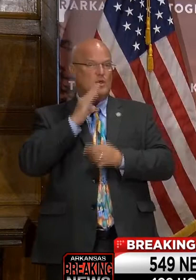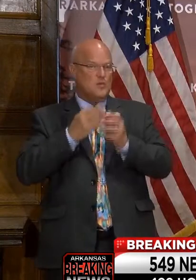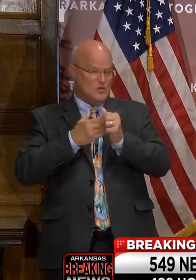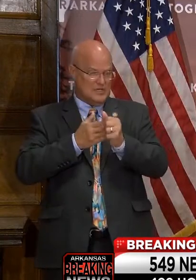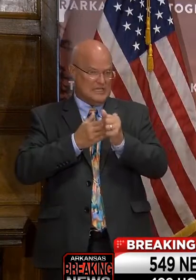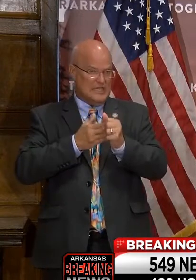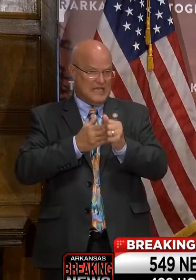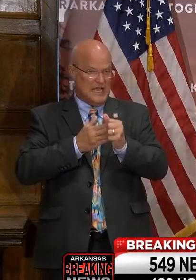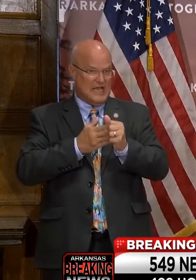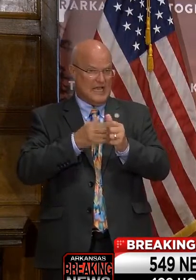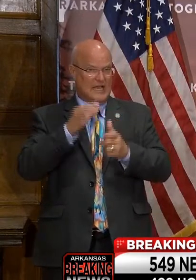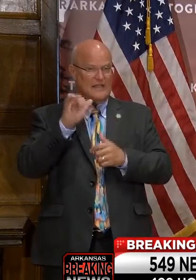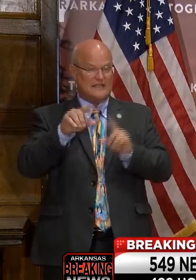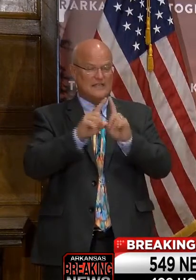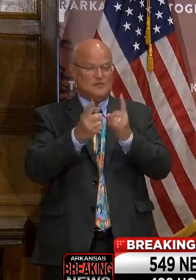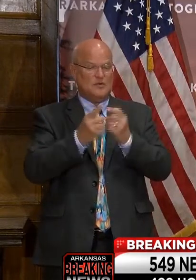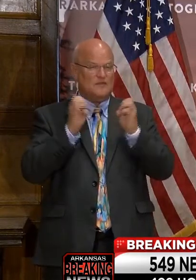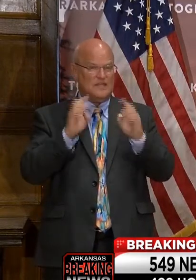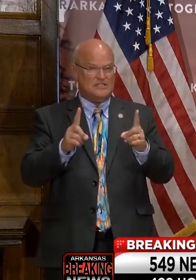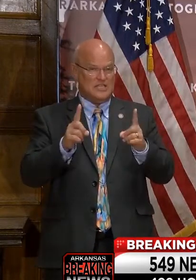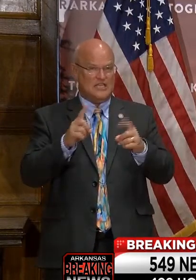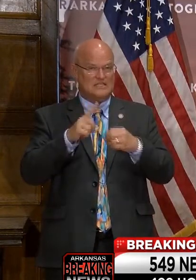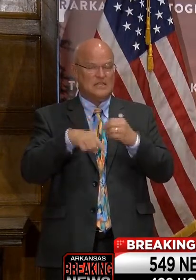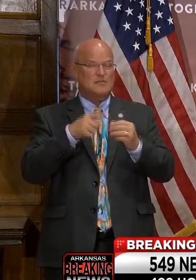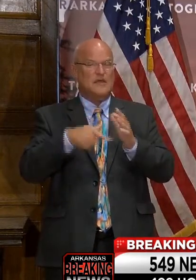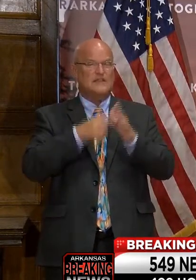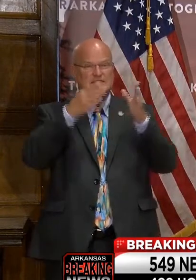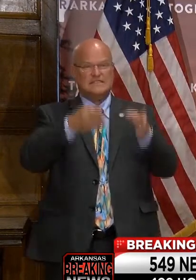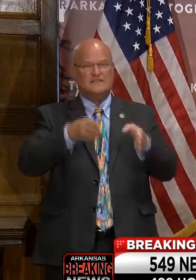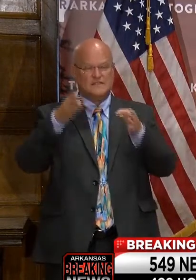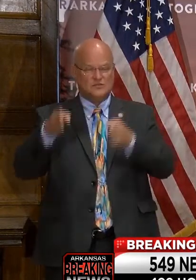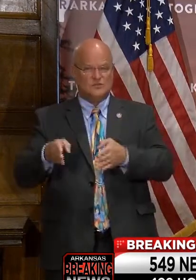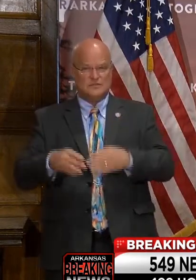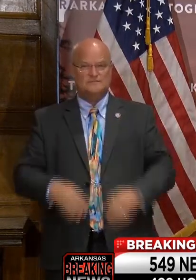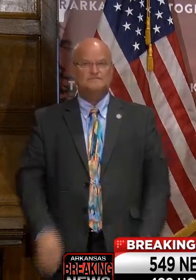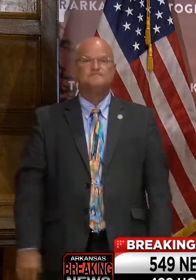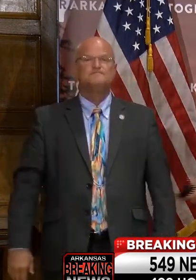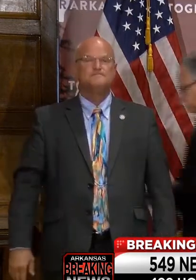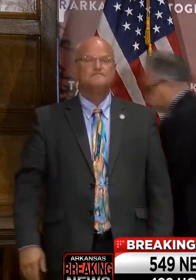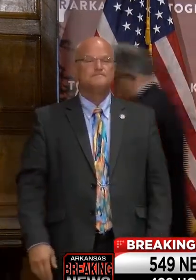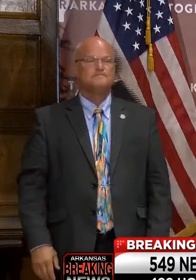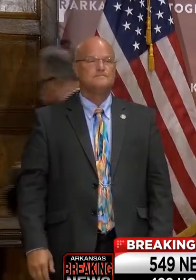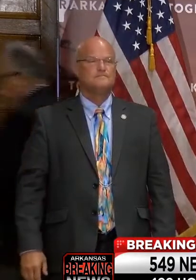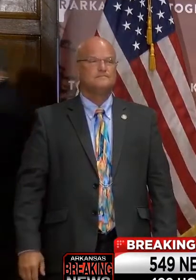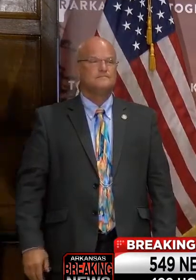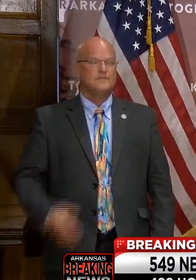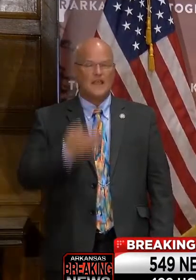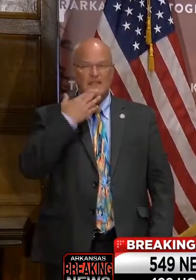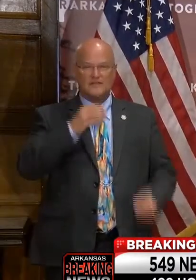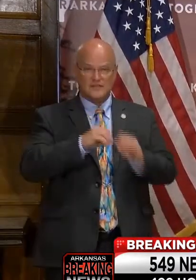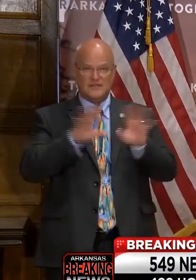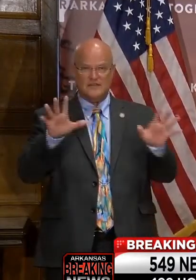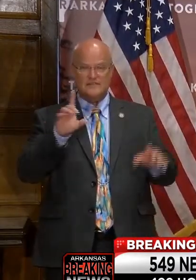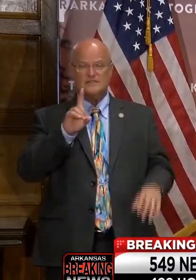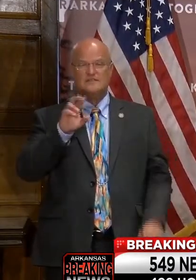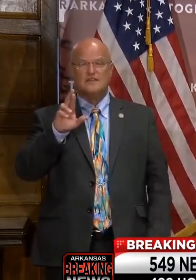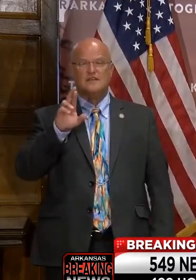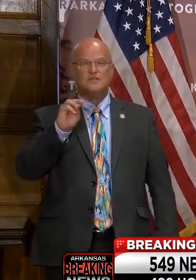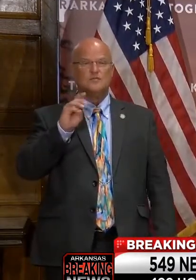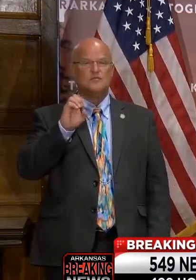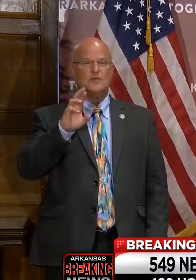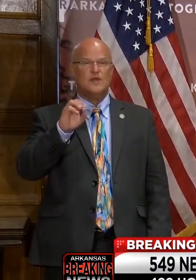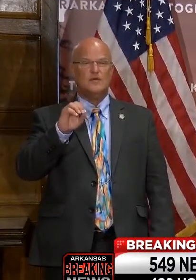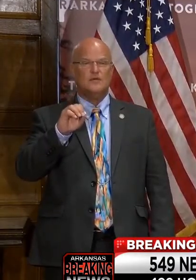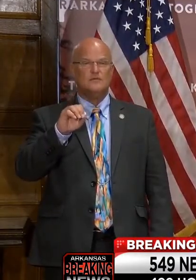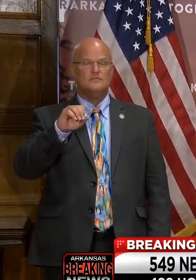guide the Department of Education regarding these individuals. Thank you for that clarification, Dr. Romero. Next